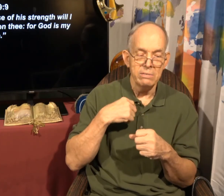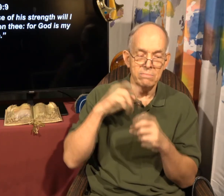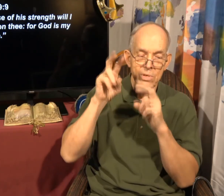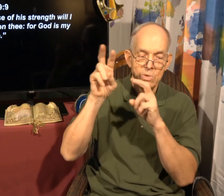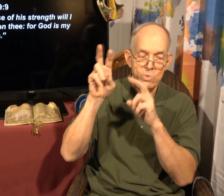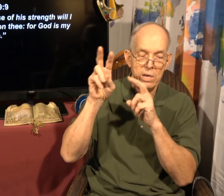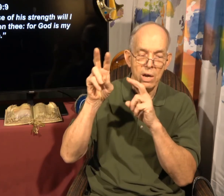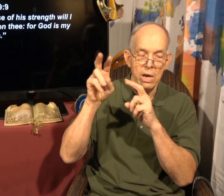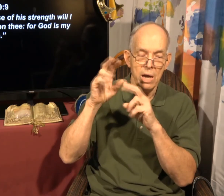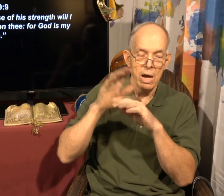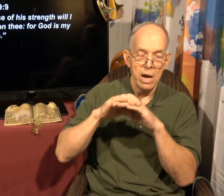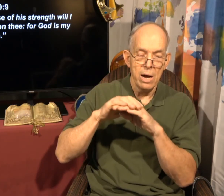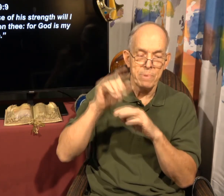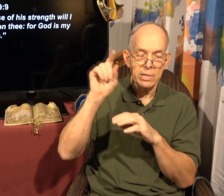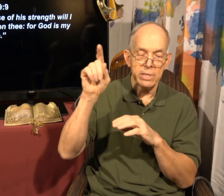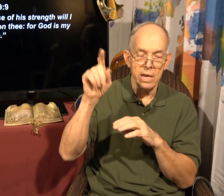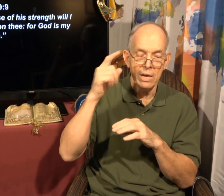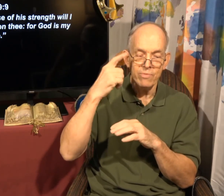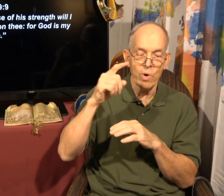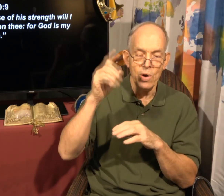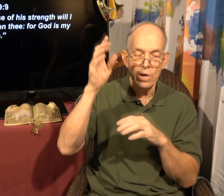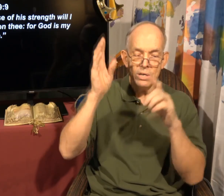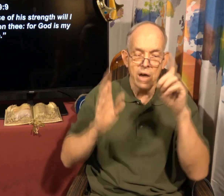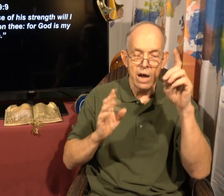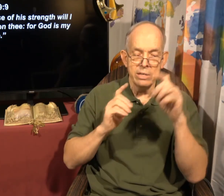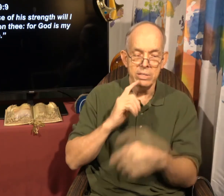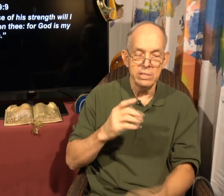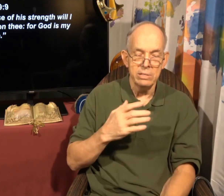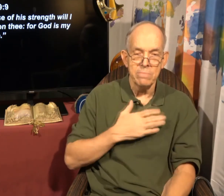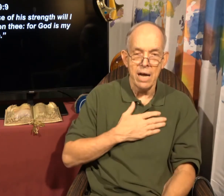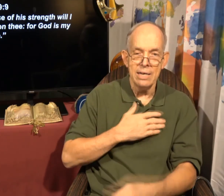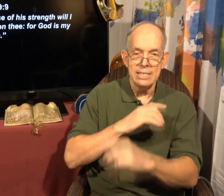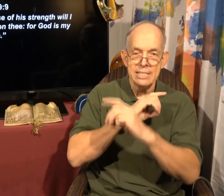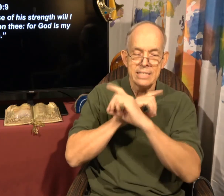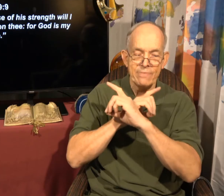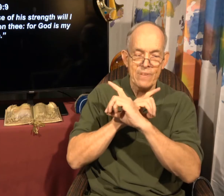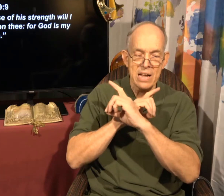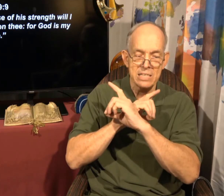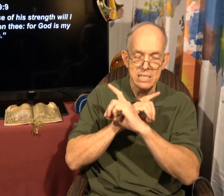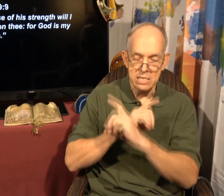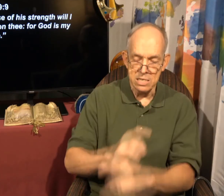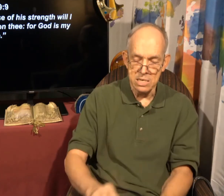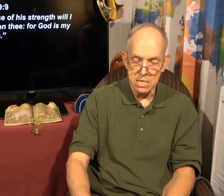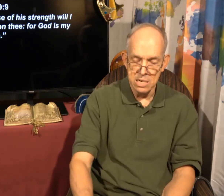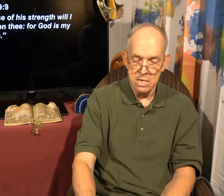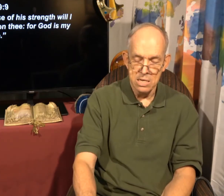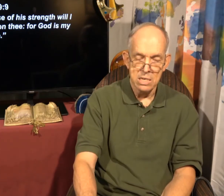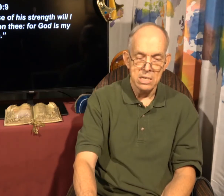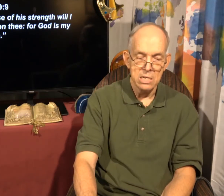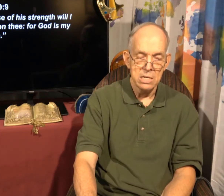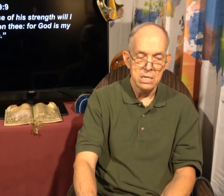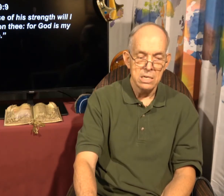Psalm 59, verse 9, because of his strength will I bring it about thee,